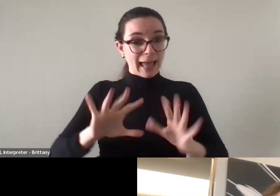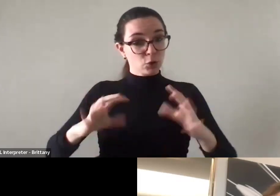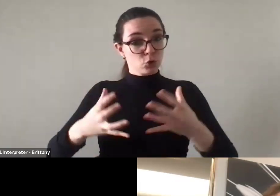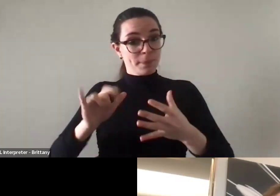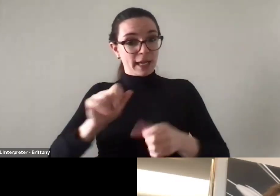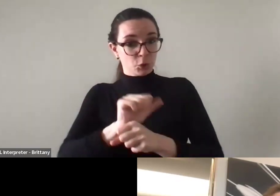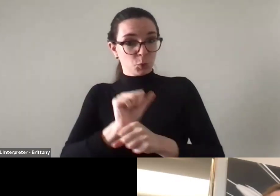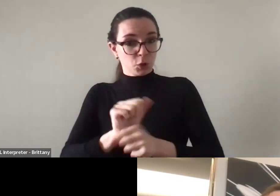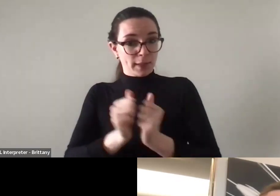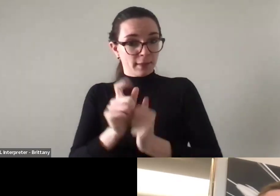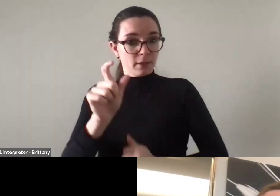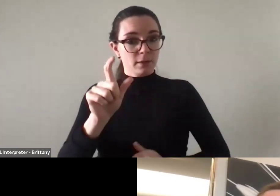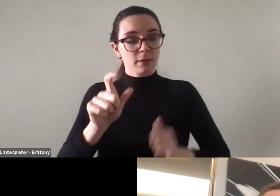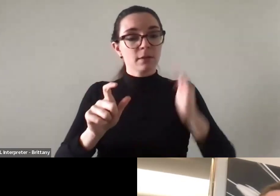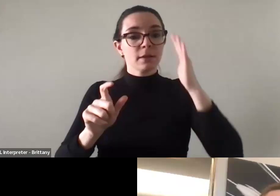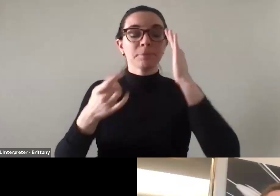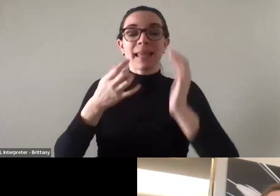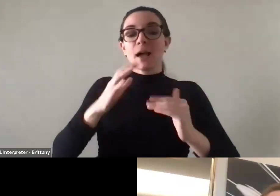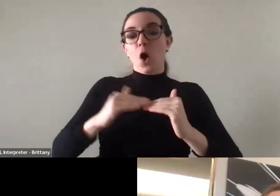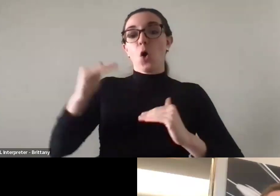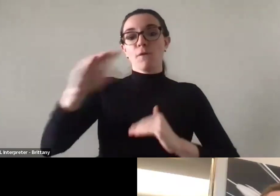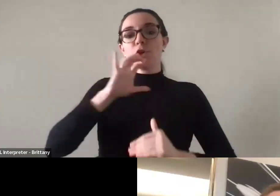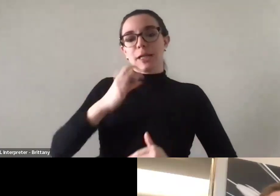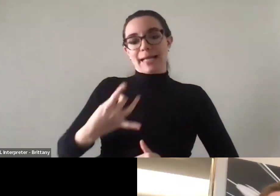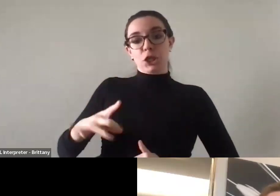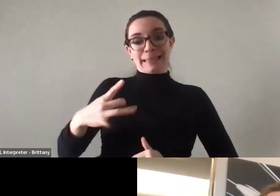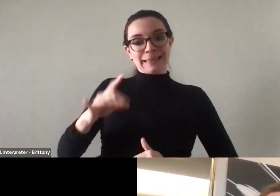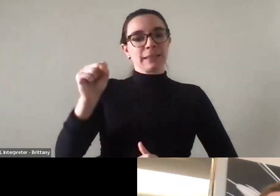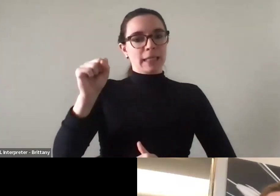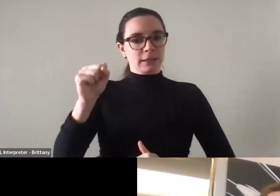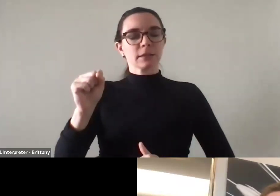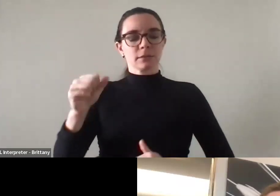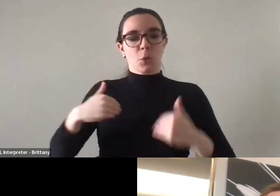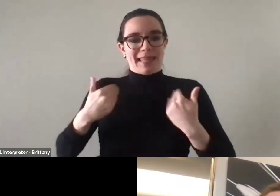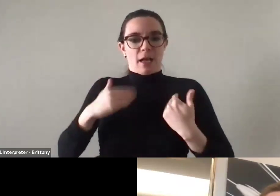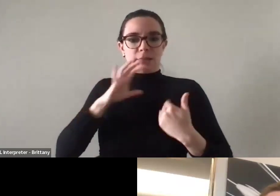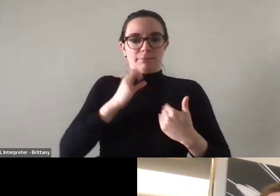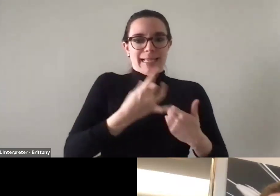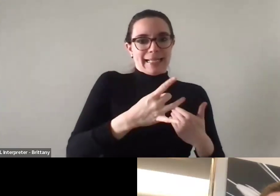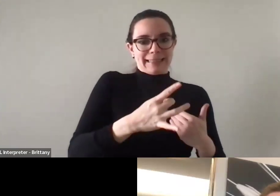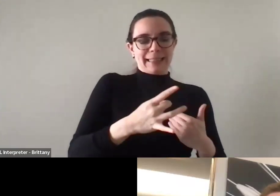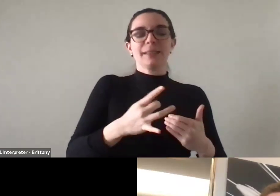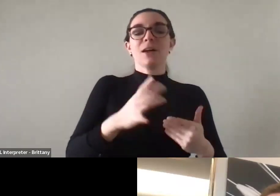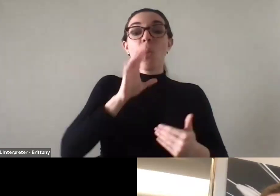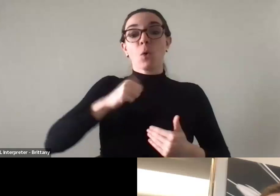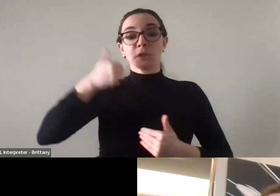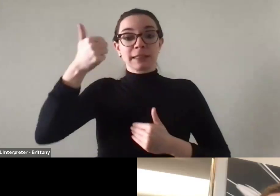with? 18 and over. So the youngest we've placed is 18. The eldest we've placed is